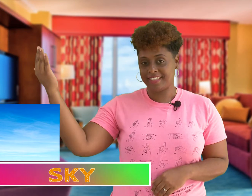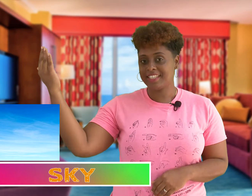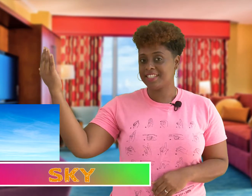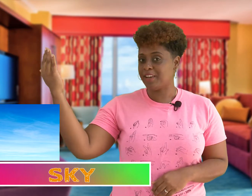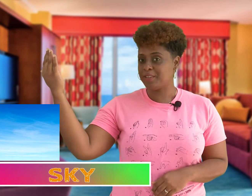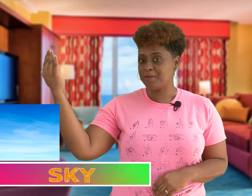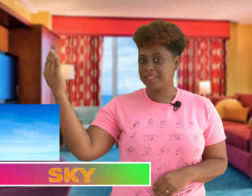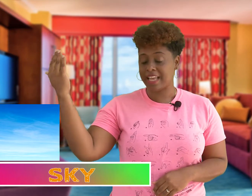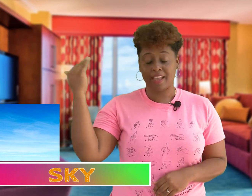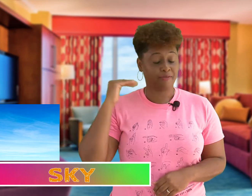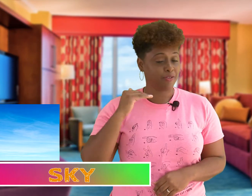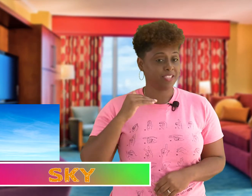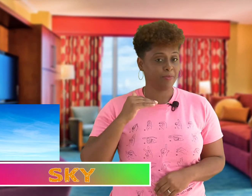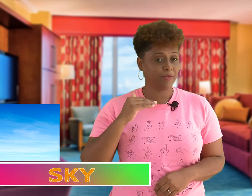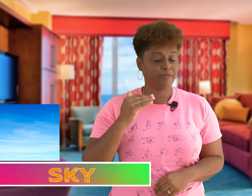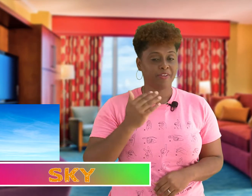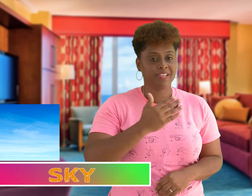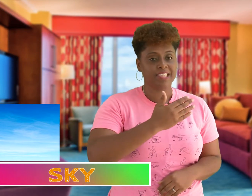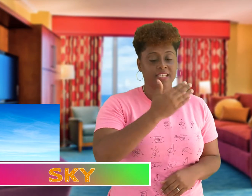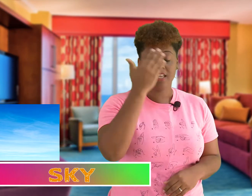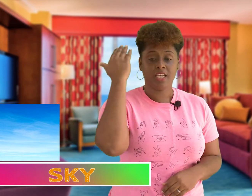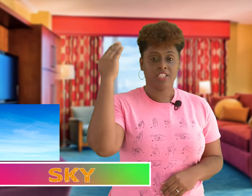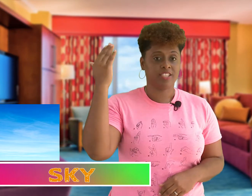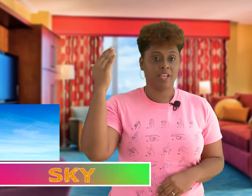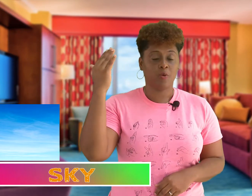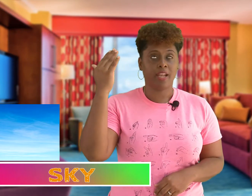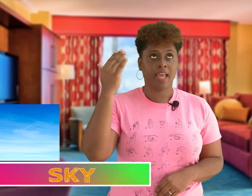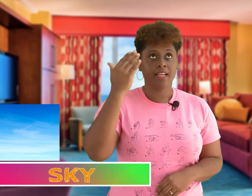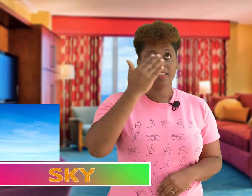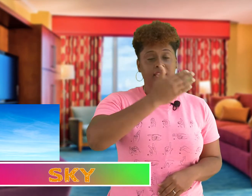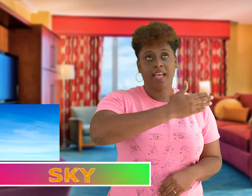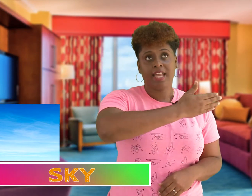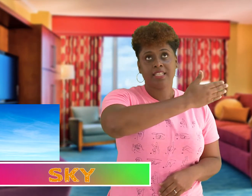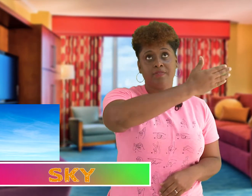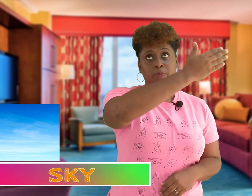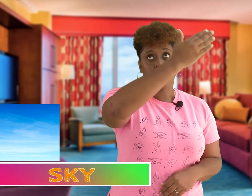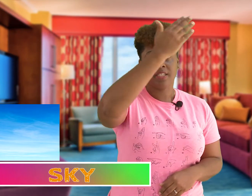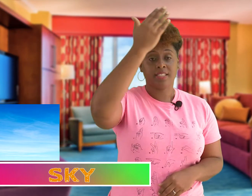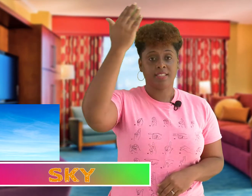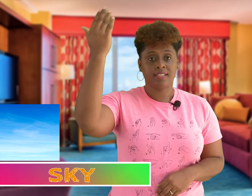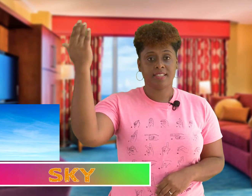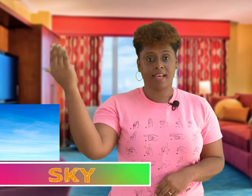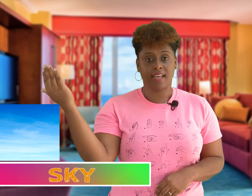This is how you do sky. Very simple, very easy. Just take one hand and as if you're pointing to the sky.